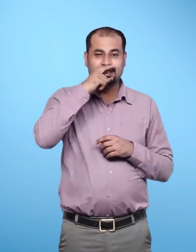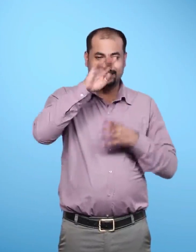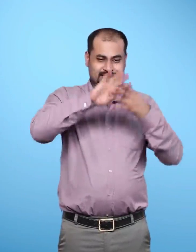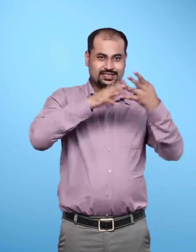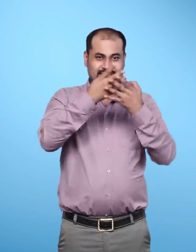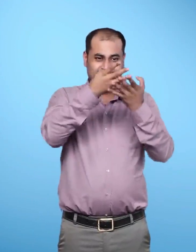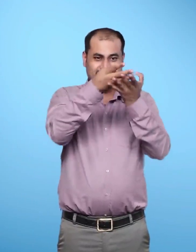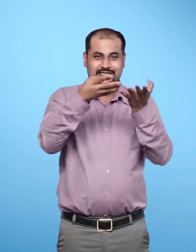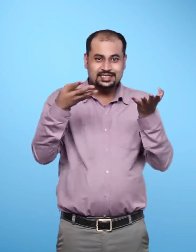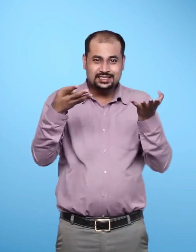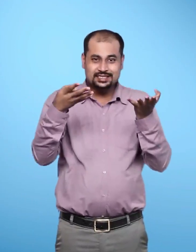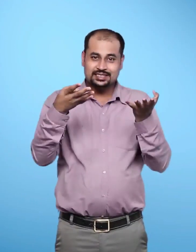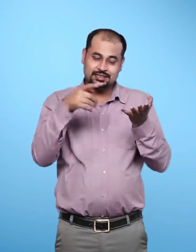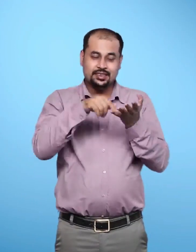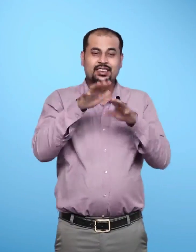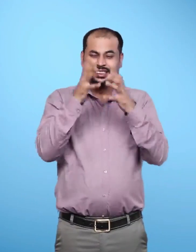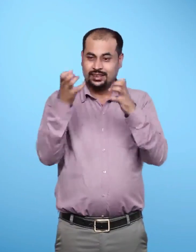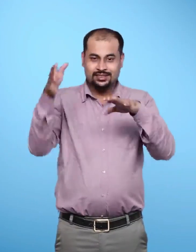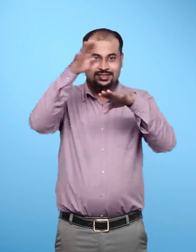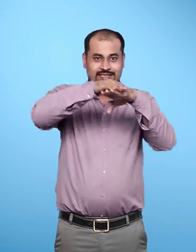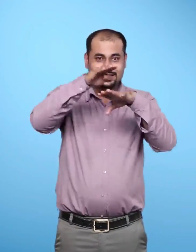bamboo rack for fish drying.